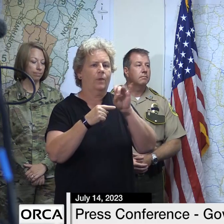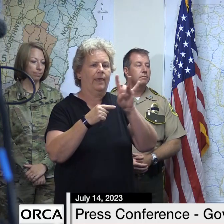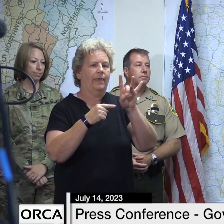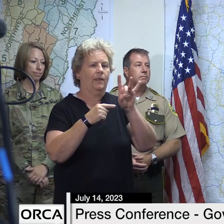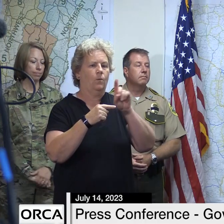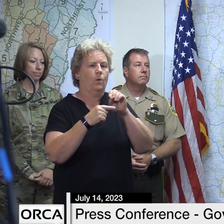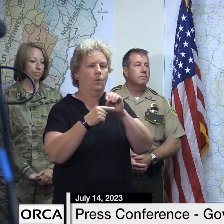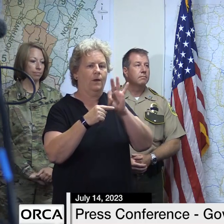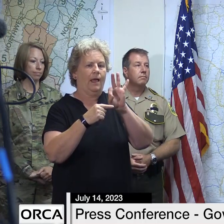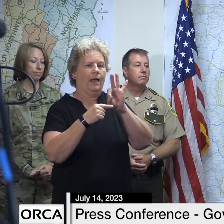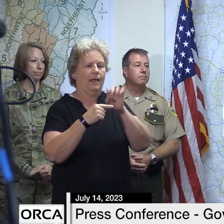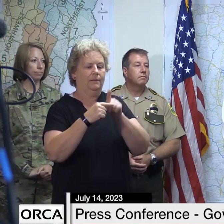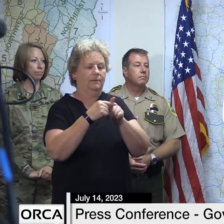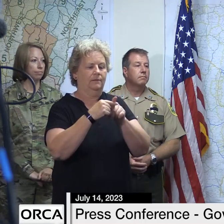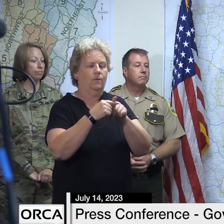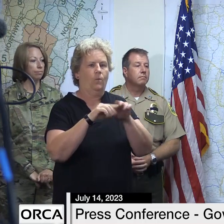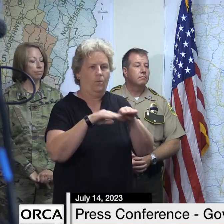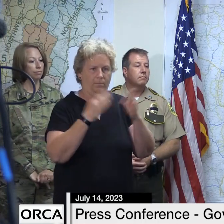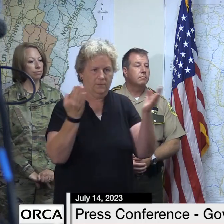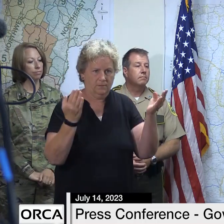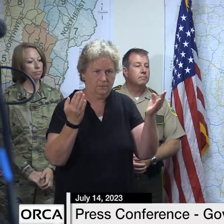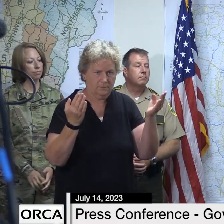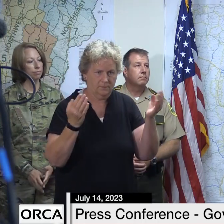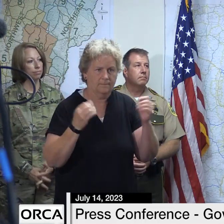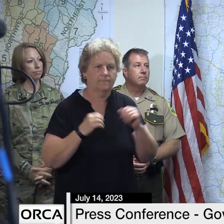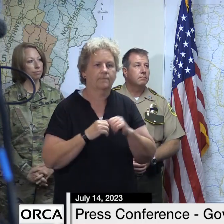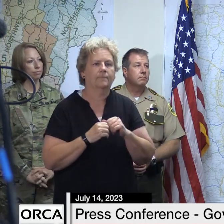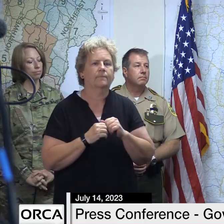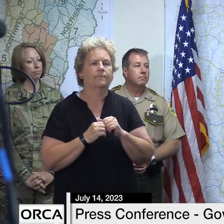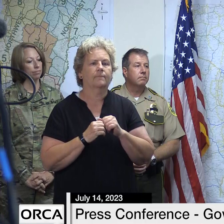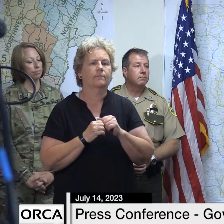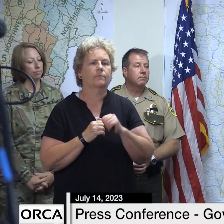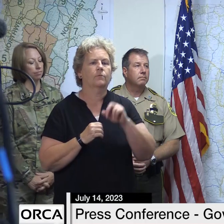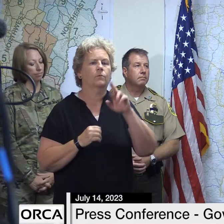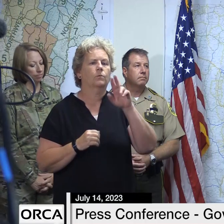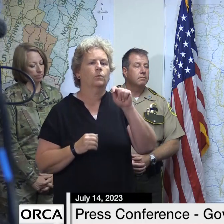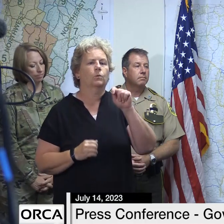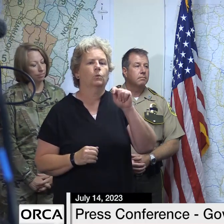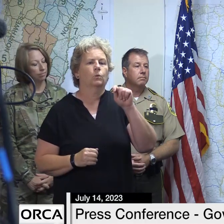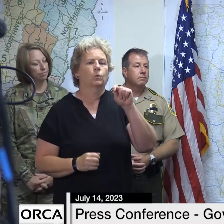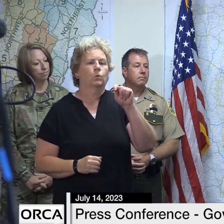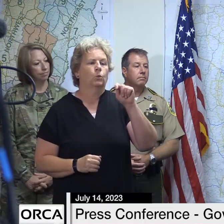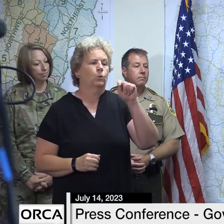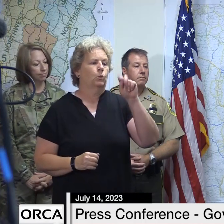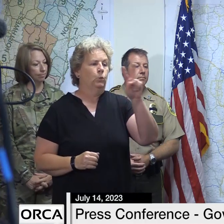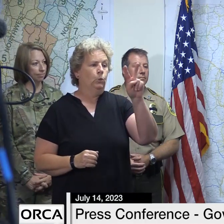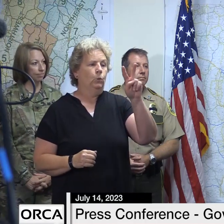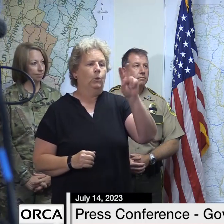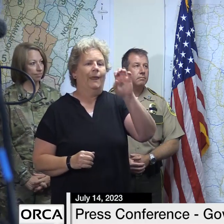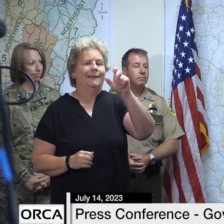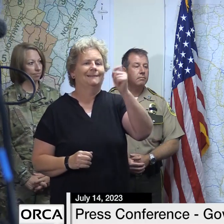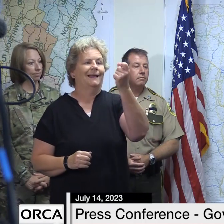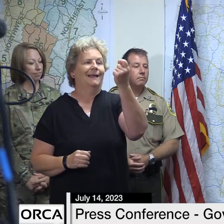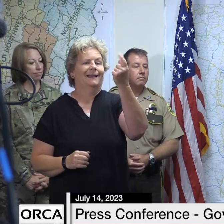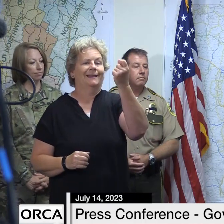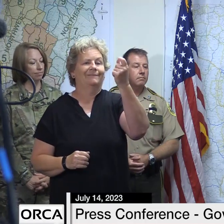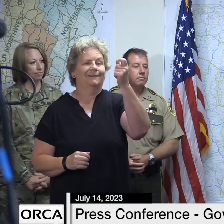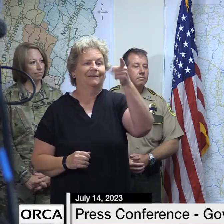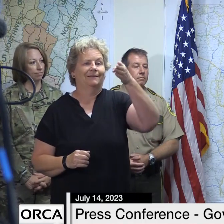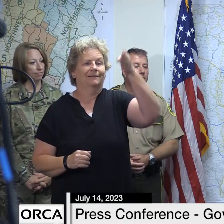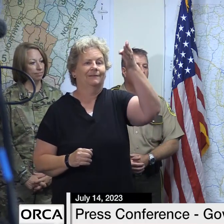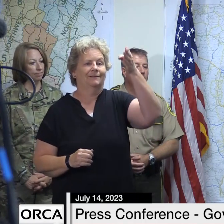reopened. Vermont 2 at the Richmond Exit 11 is reopened. Vermont 5, Coventry to